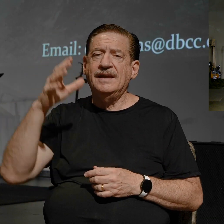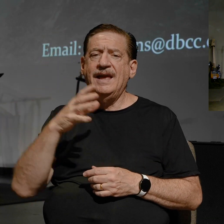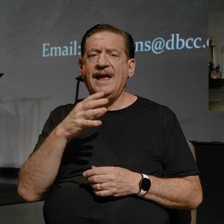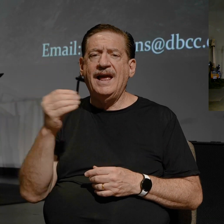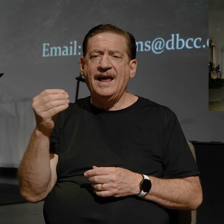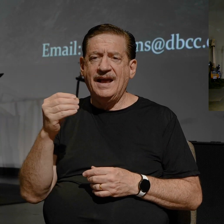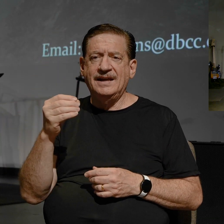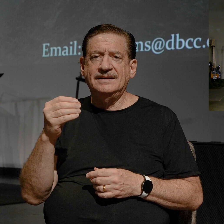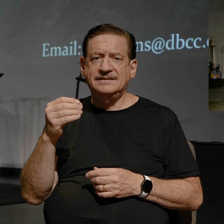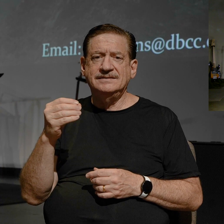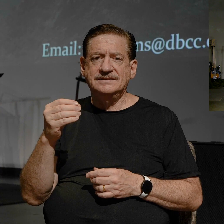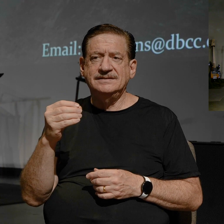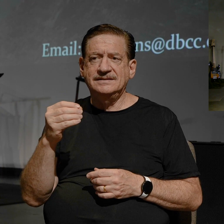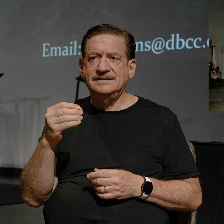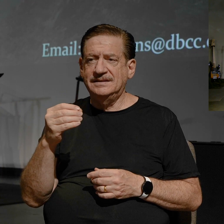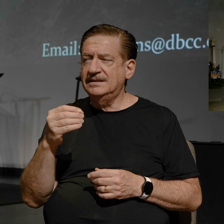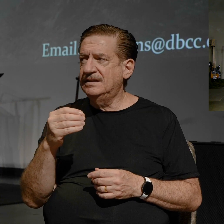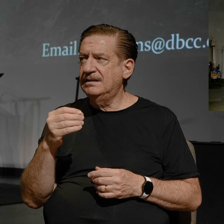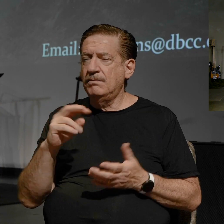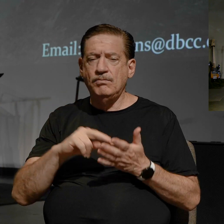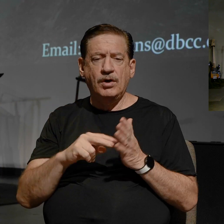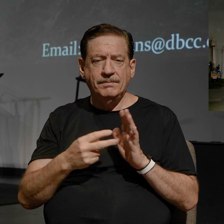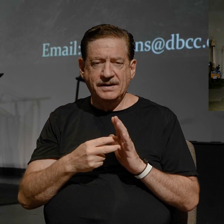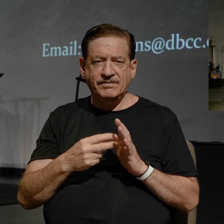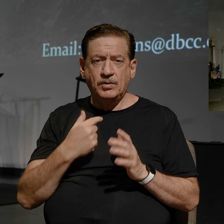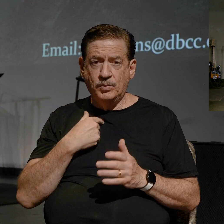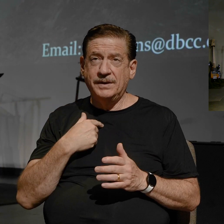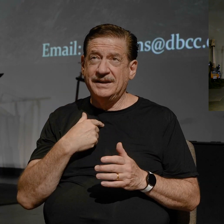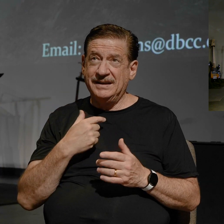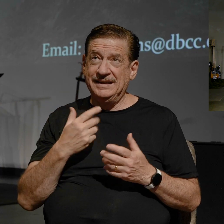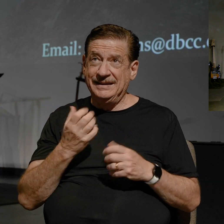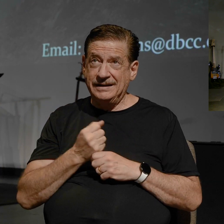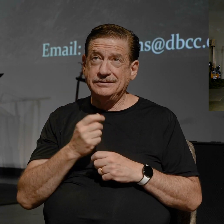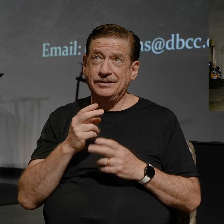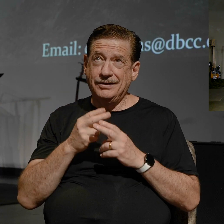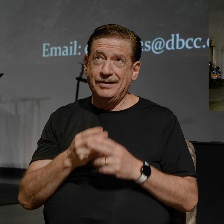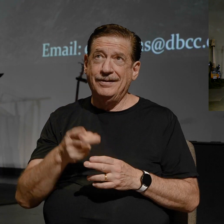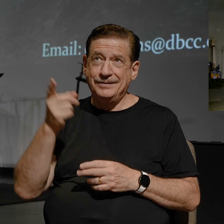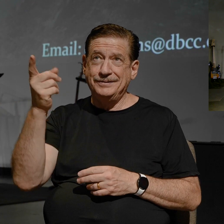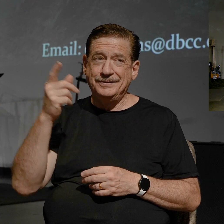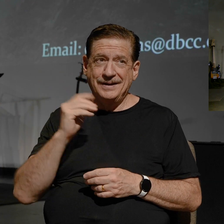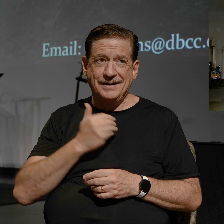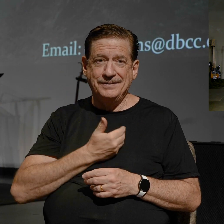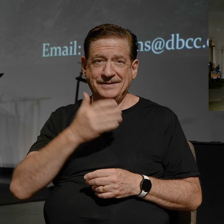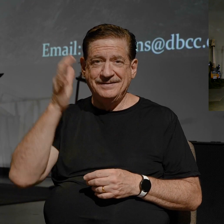and today of all days, it's just even a little more meaningful that we get to call you Father.